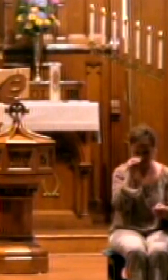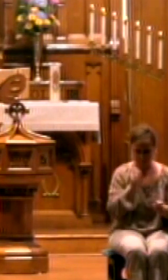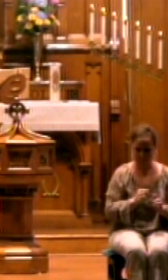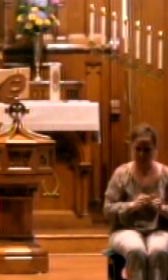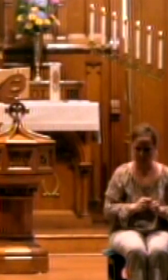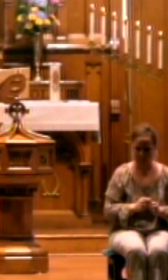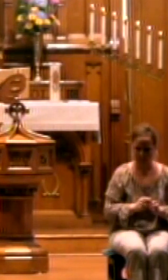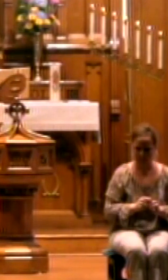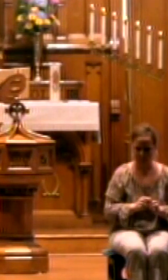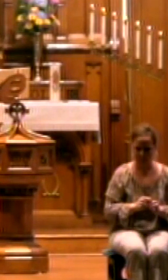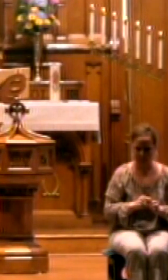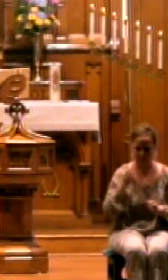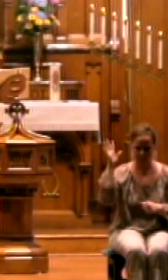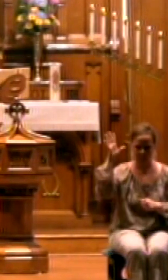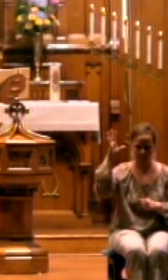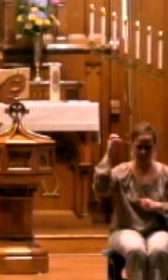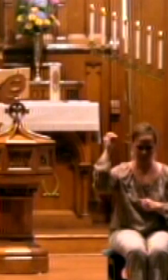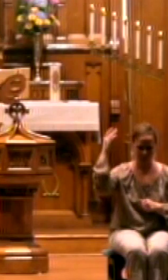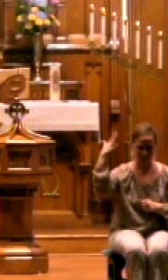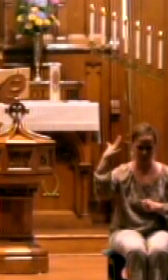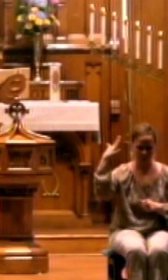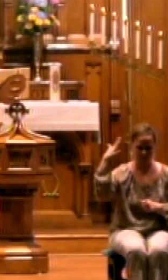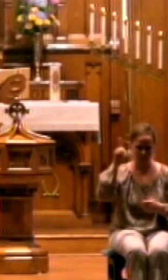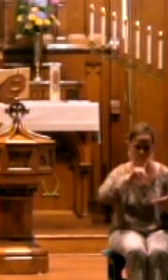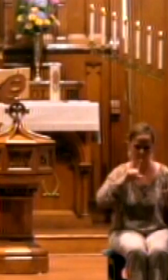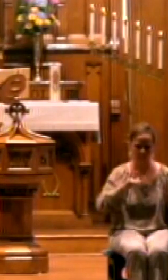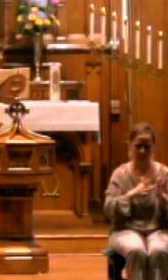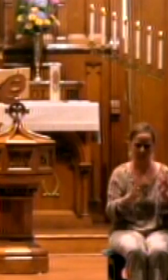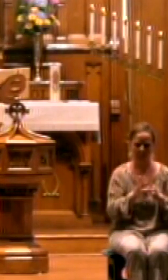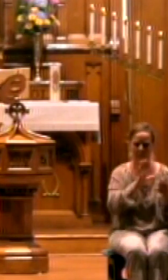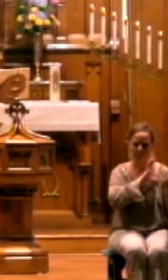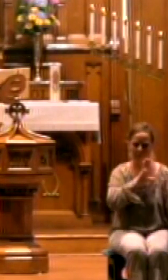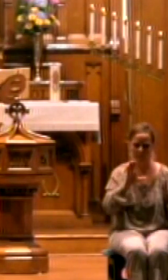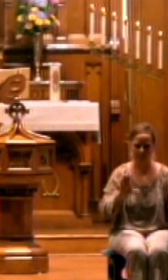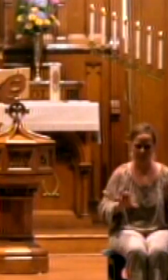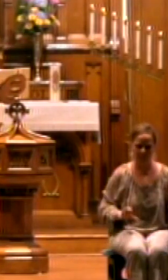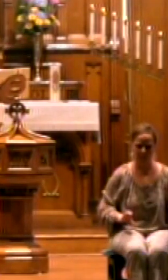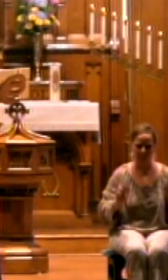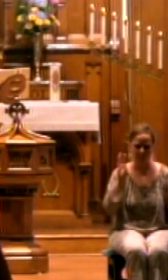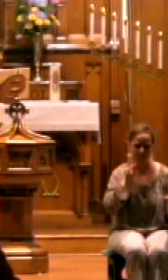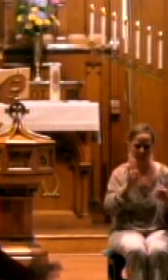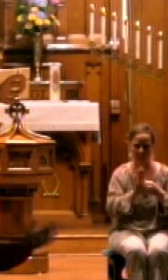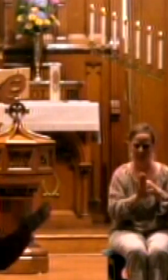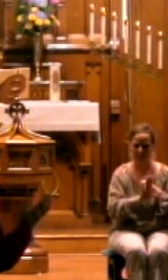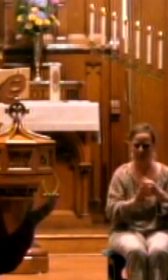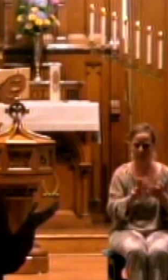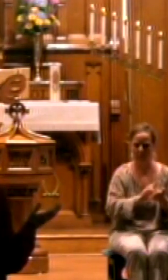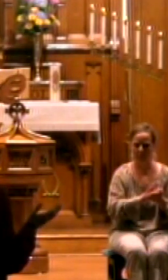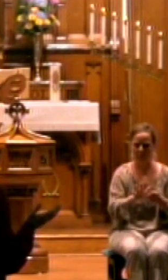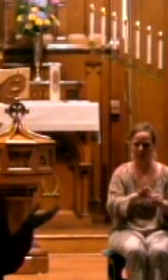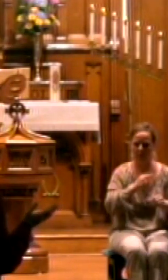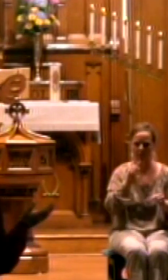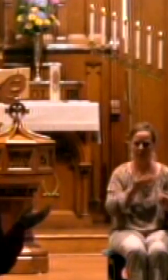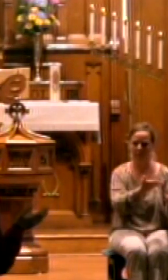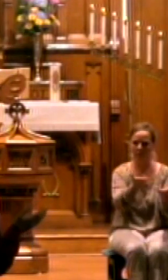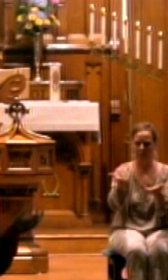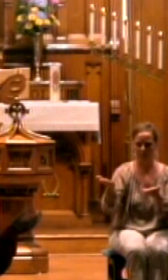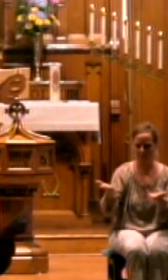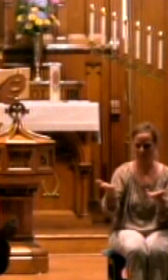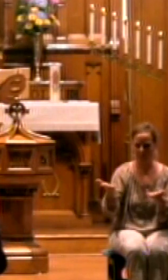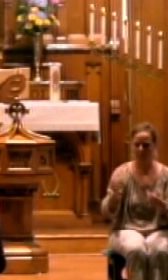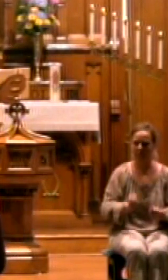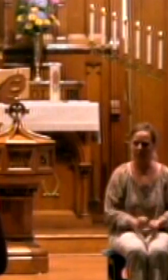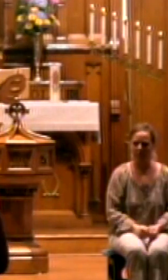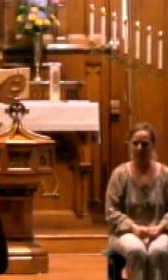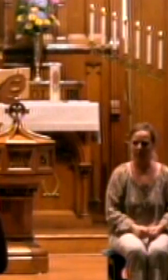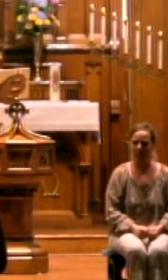The grace of our Lord Jesus Christ, the love of God, and the communion of the Holy Spirit be with you all. And also with you. Let us join